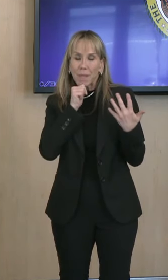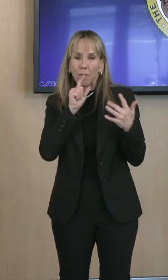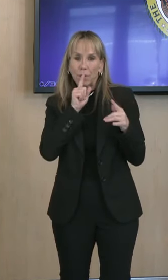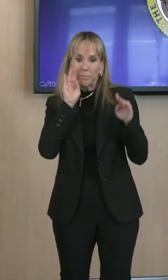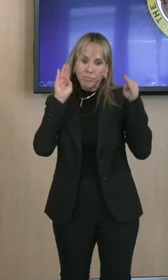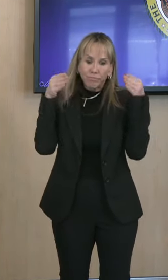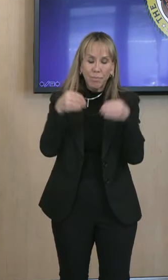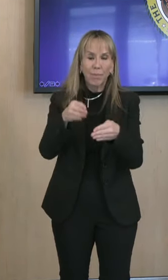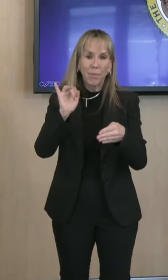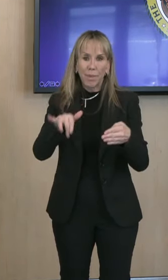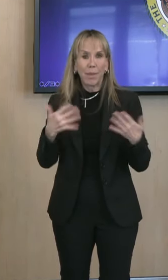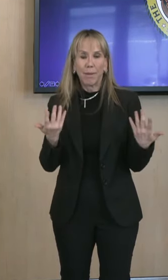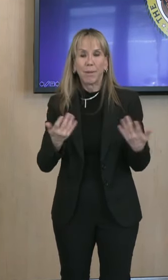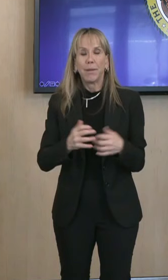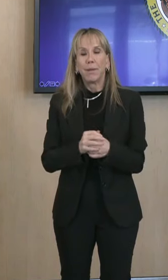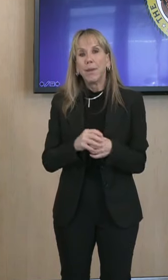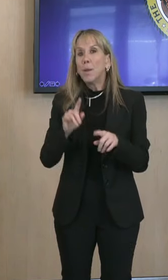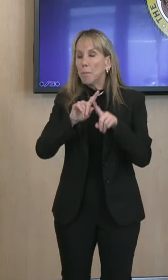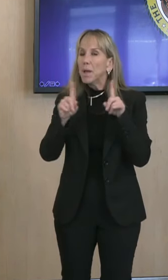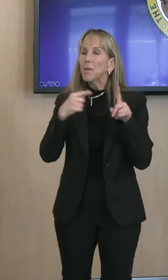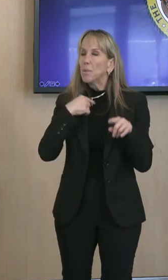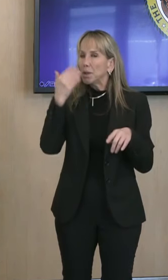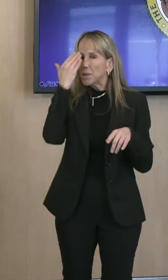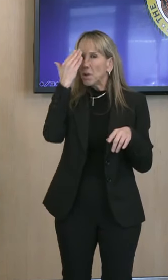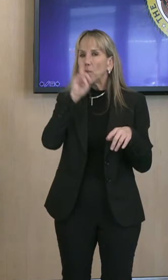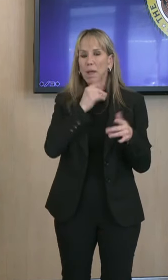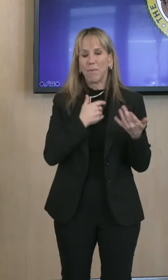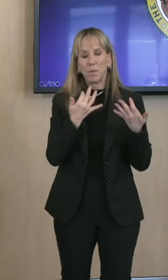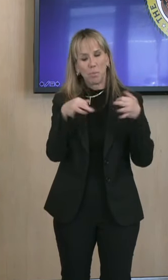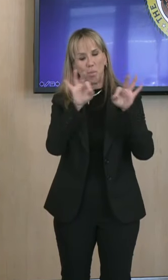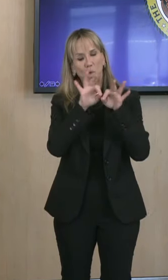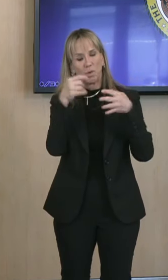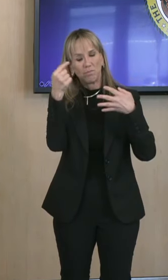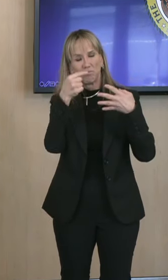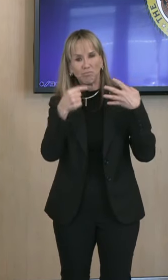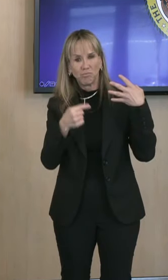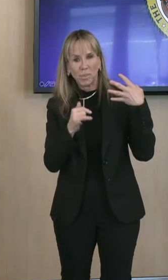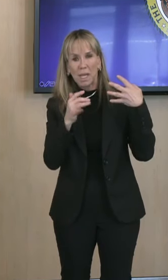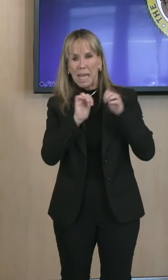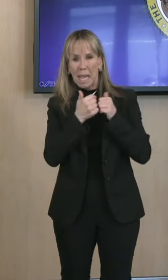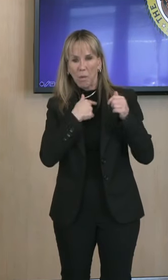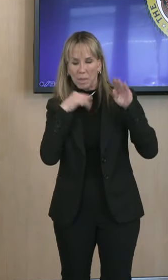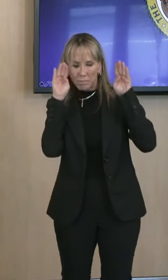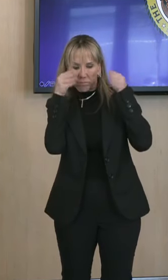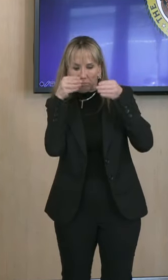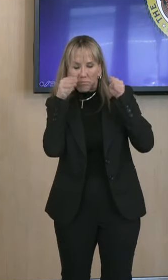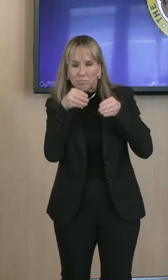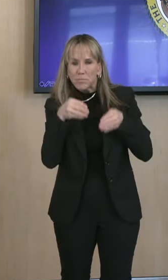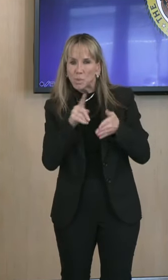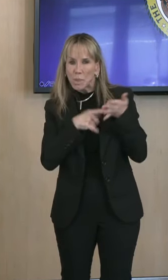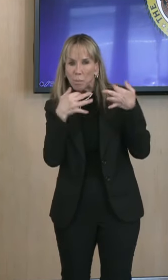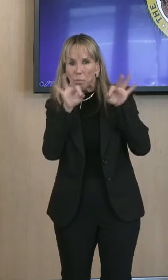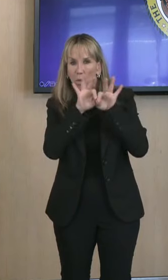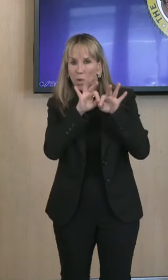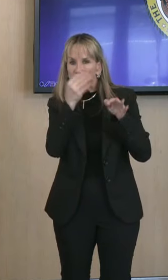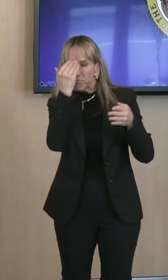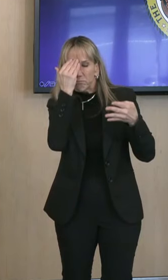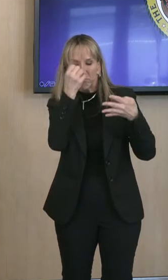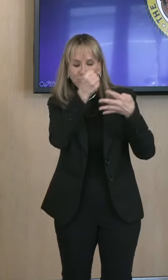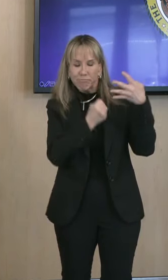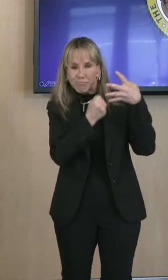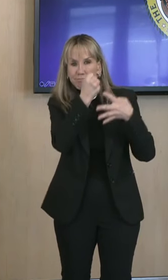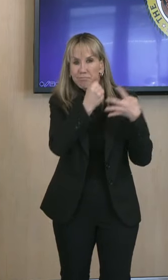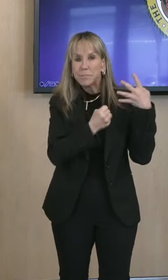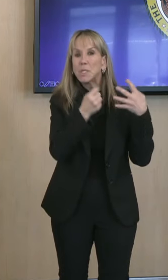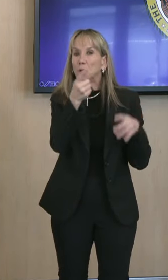are certain key things that we are prioritizing. You hear about some of those. You've